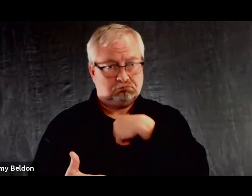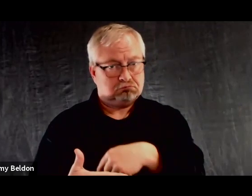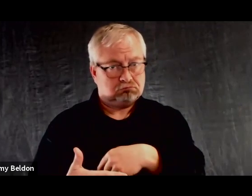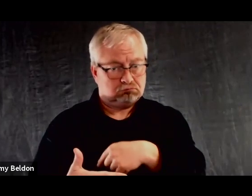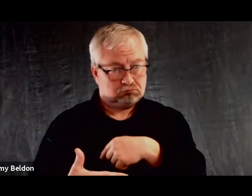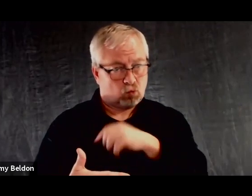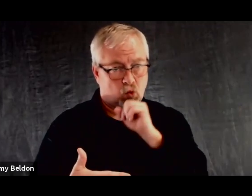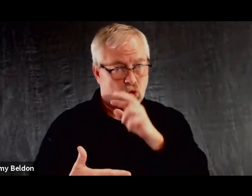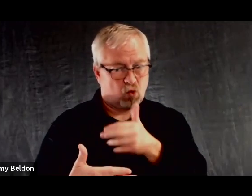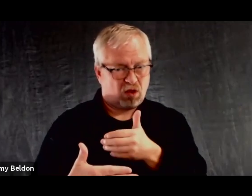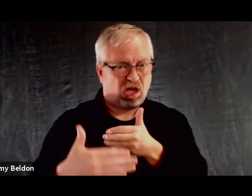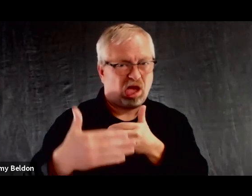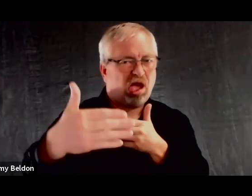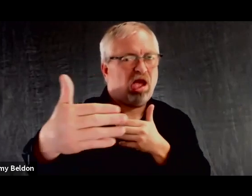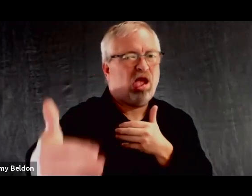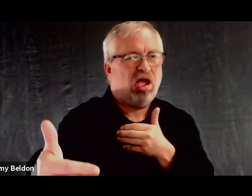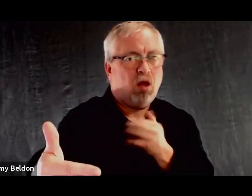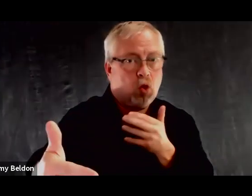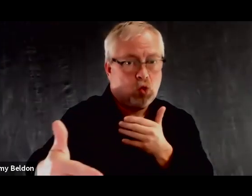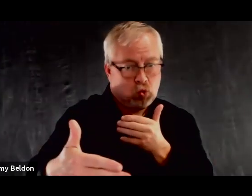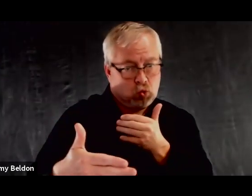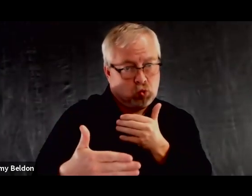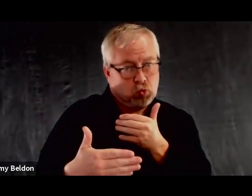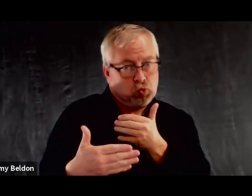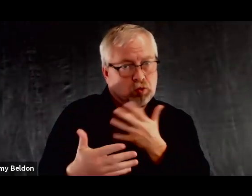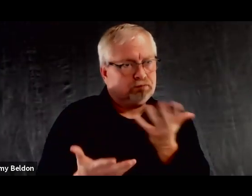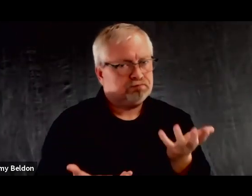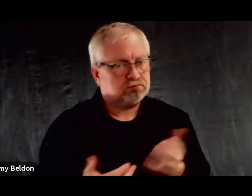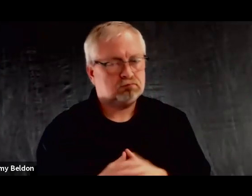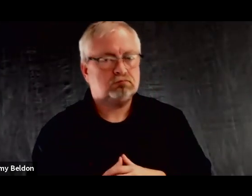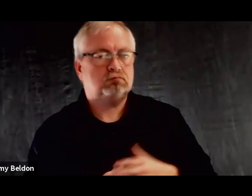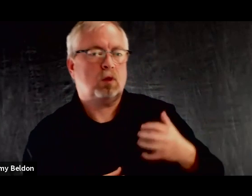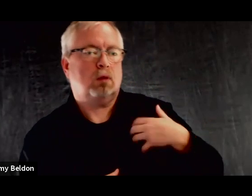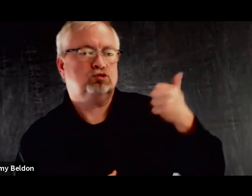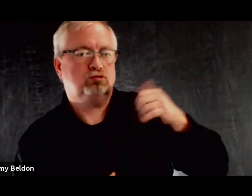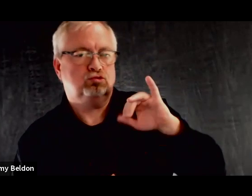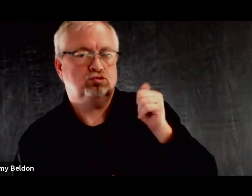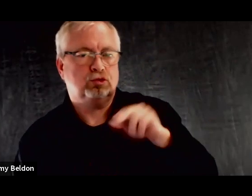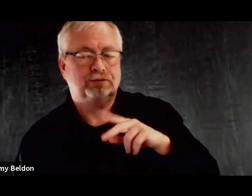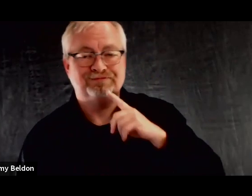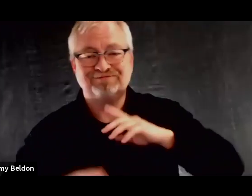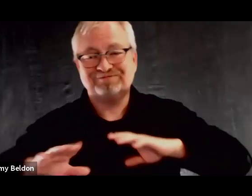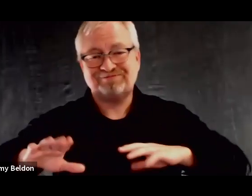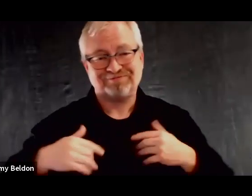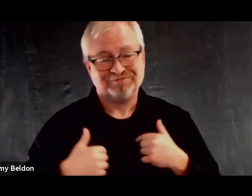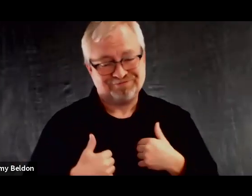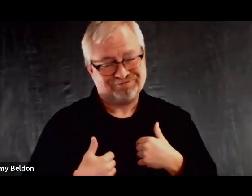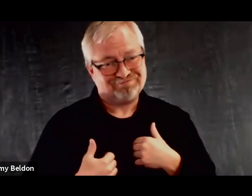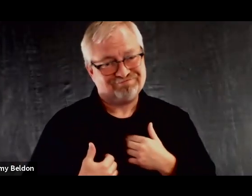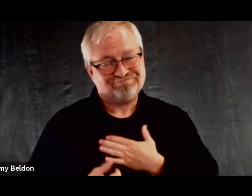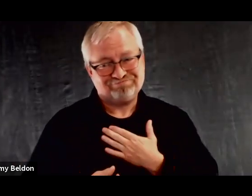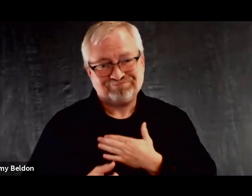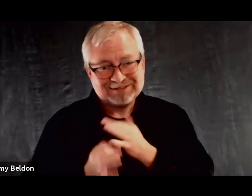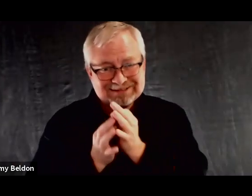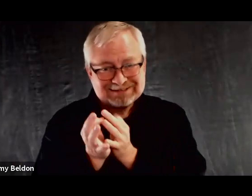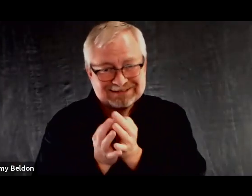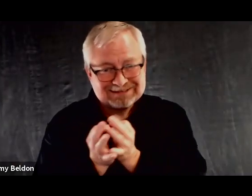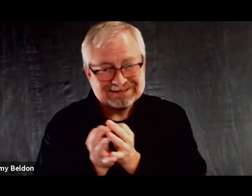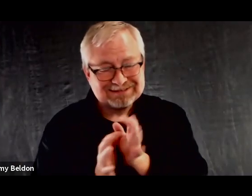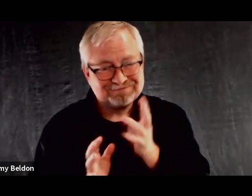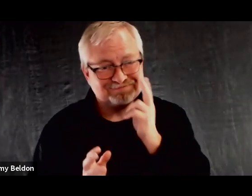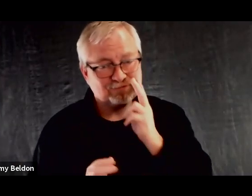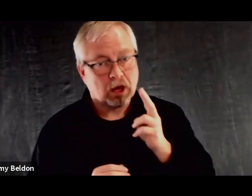Well, certainly we are happy about the fact that we've got lower numbers of